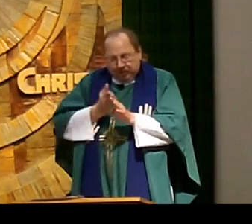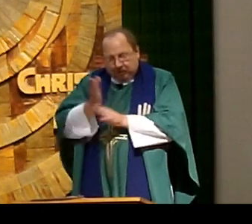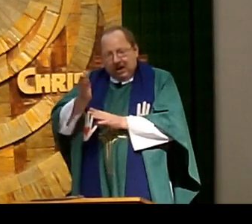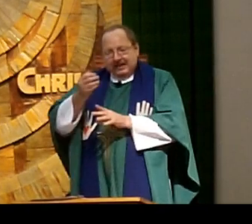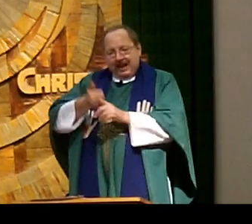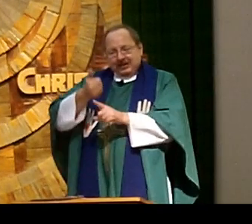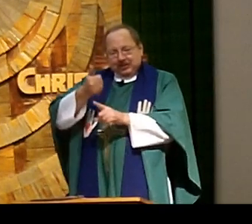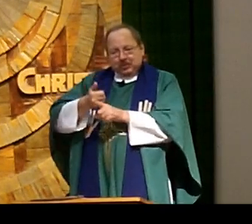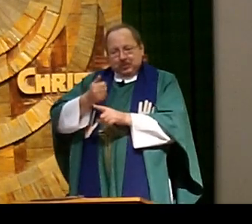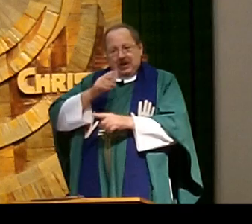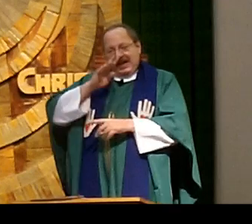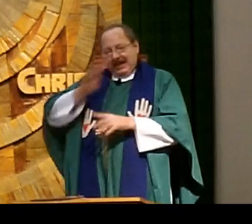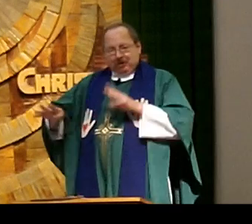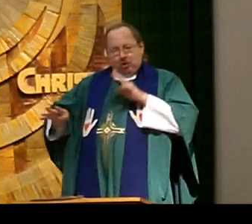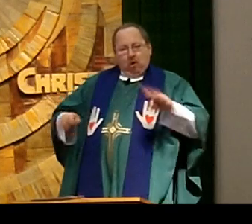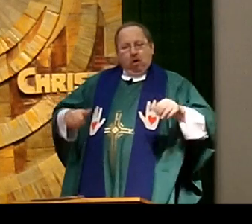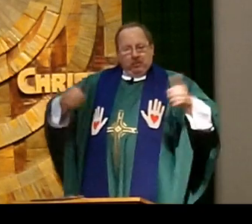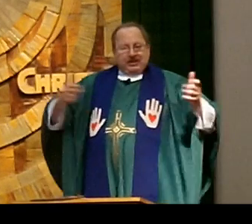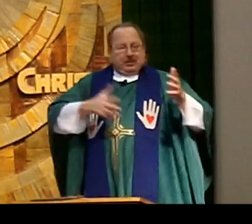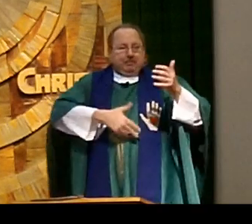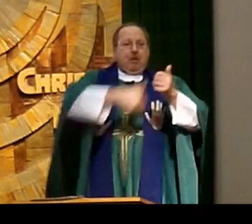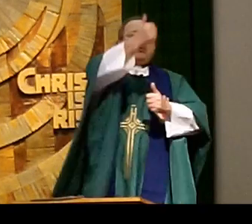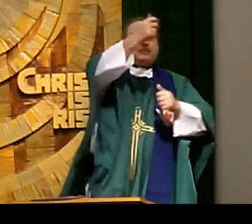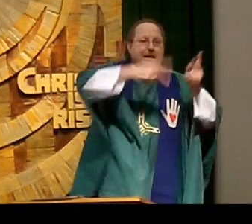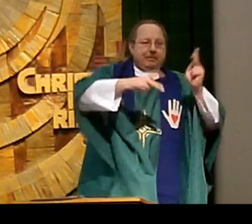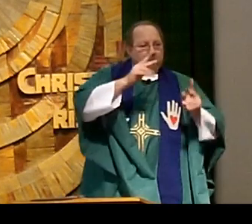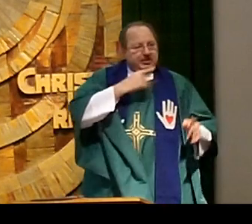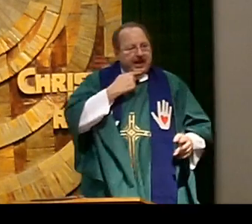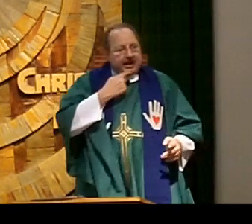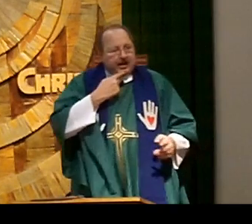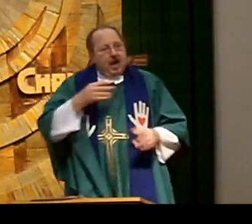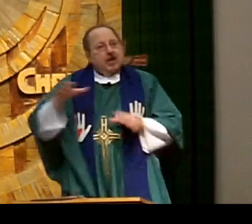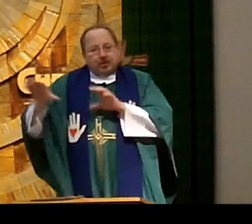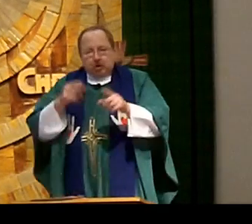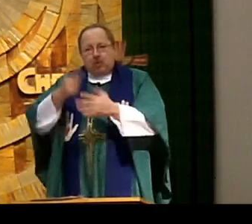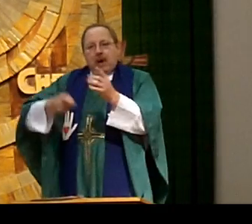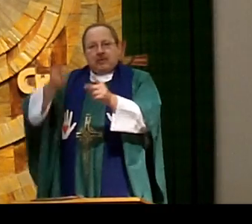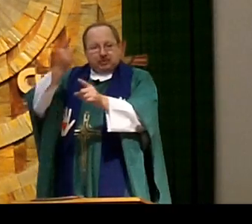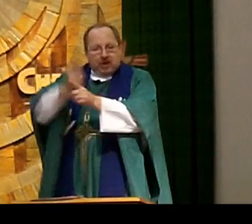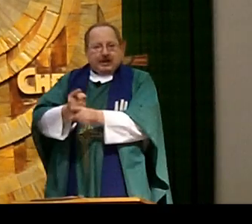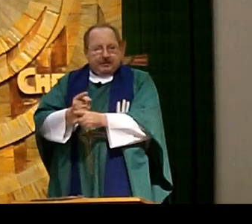the right to ignore what most people were saying, to do what was right.